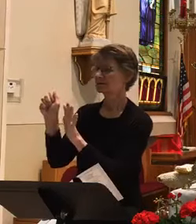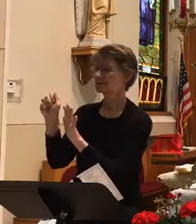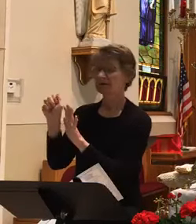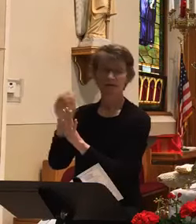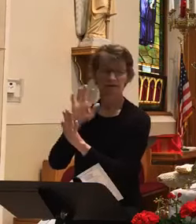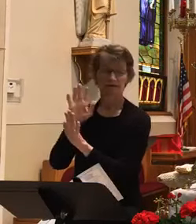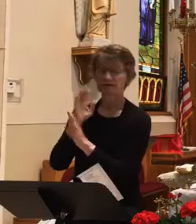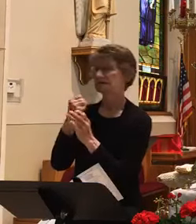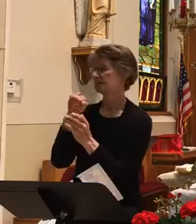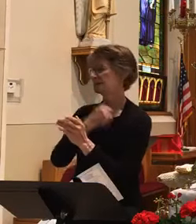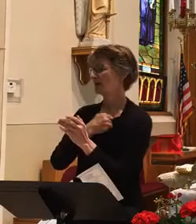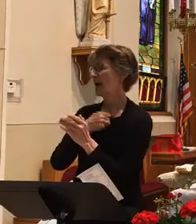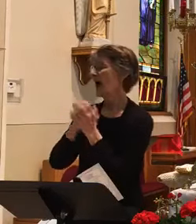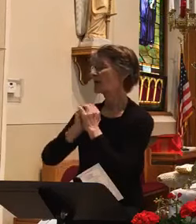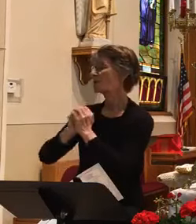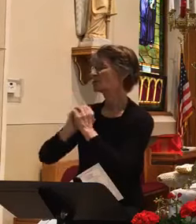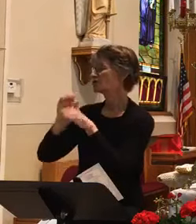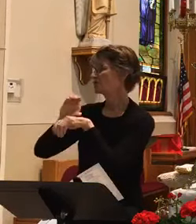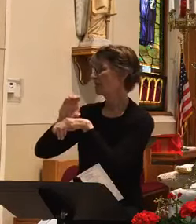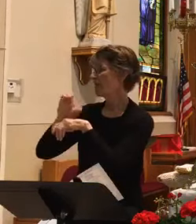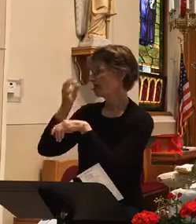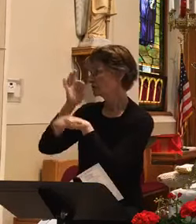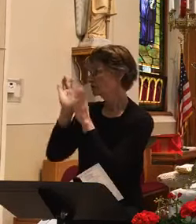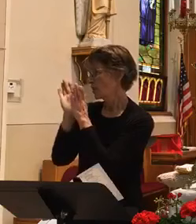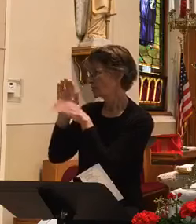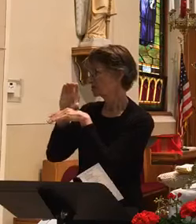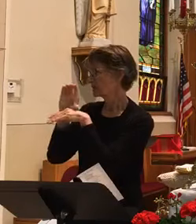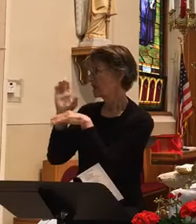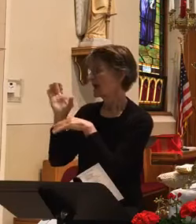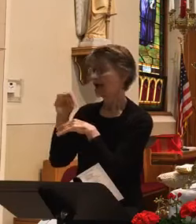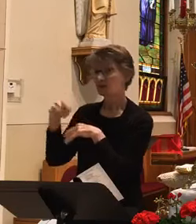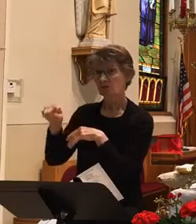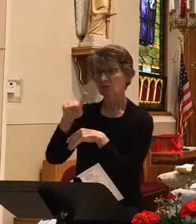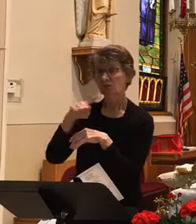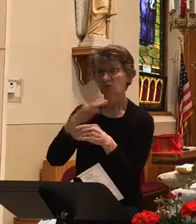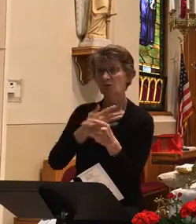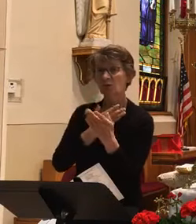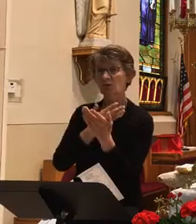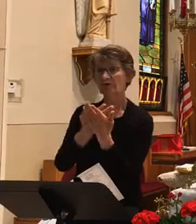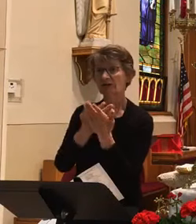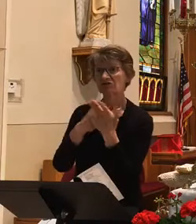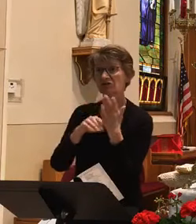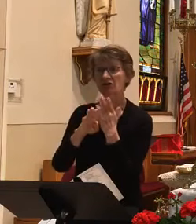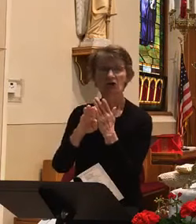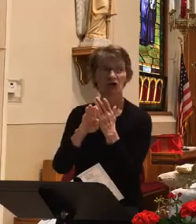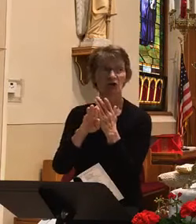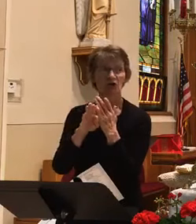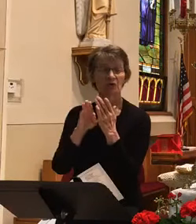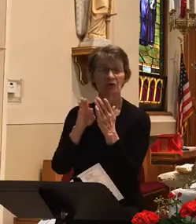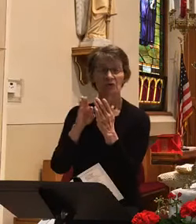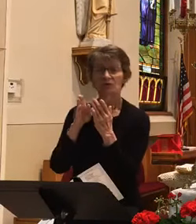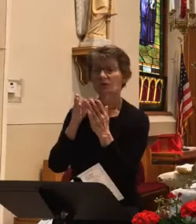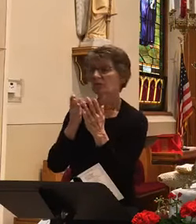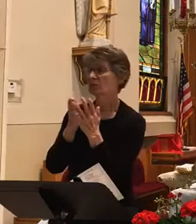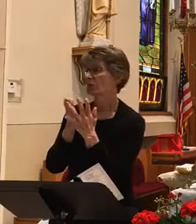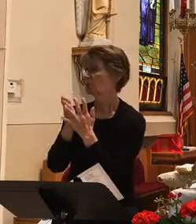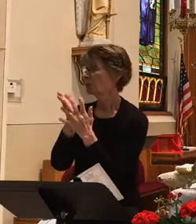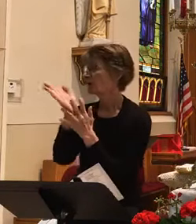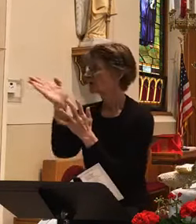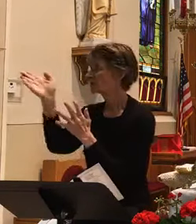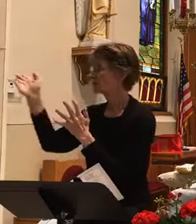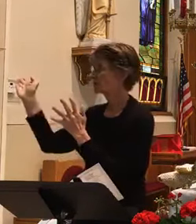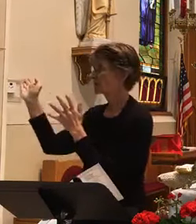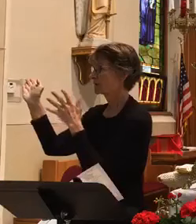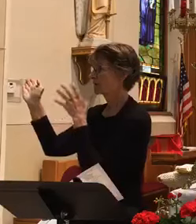In the Adoration Chapel, and I ask that those who go to confession, that they go in through the Mother Teresa